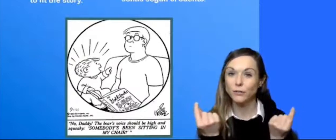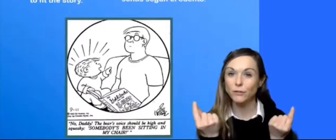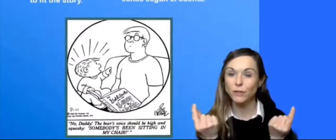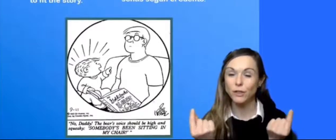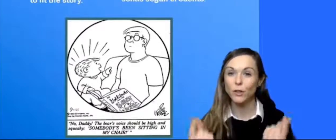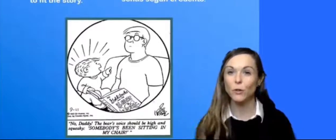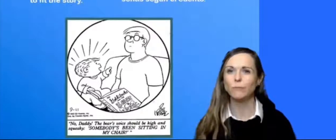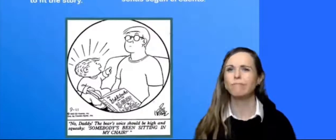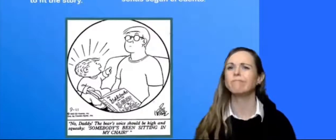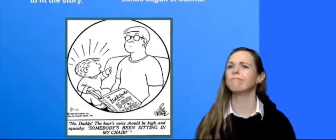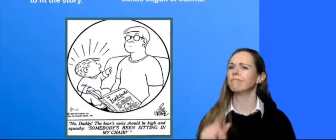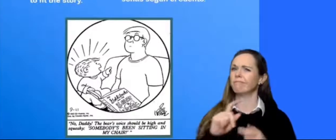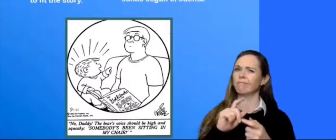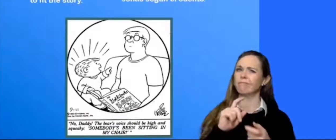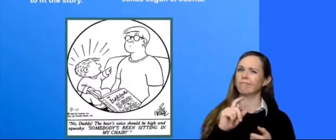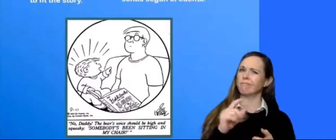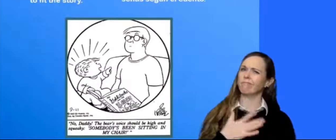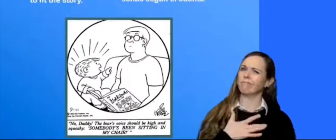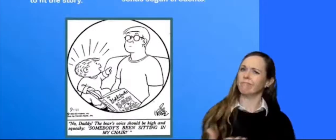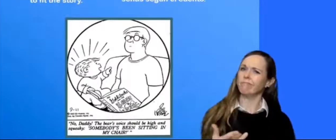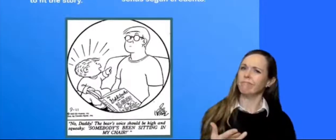Principle 8.